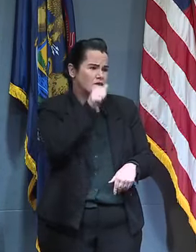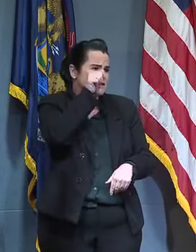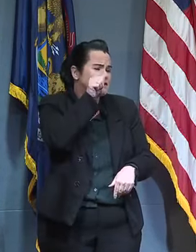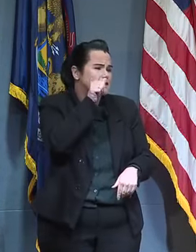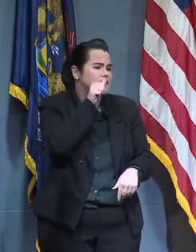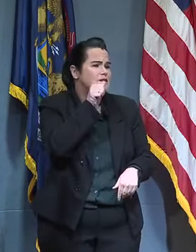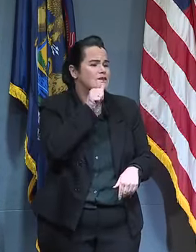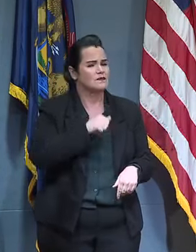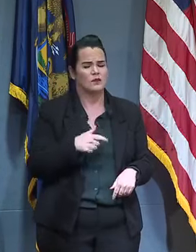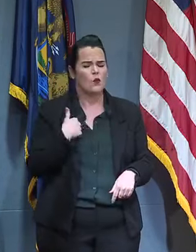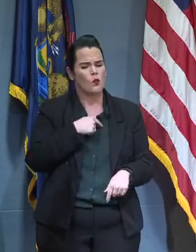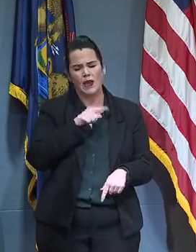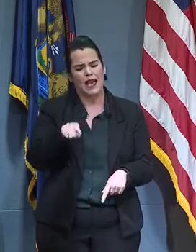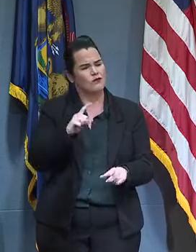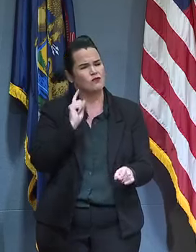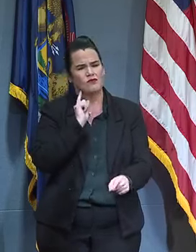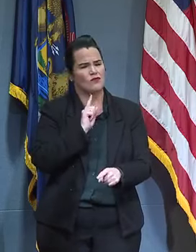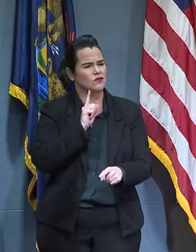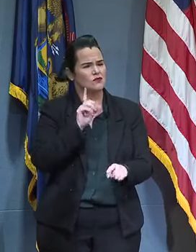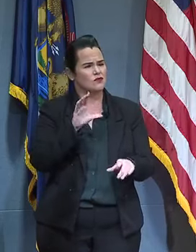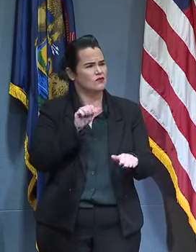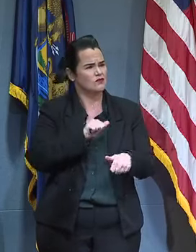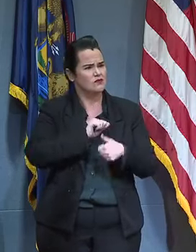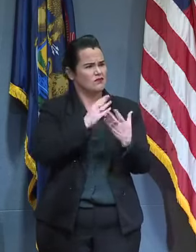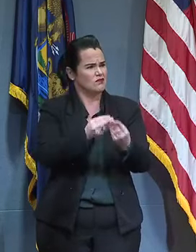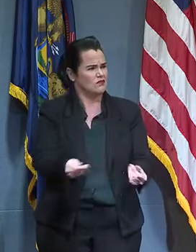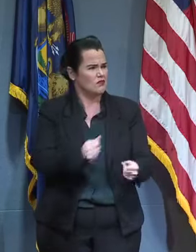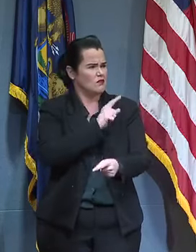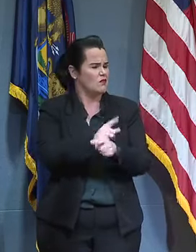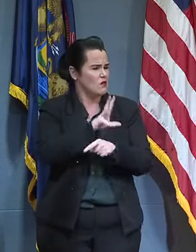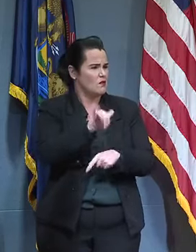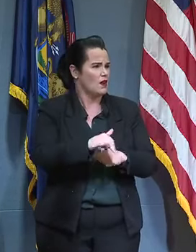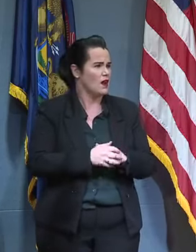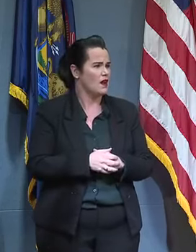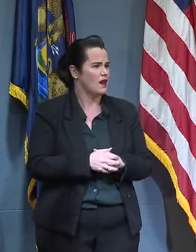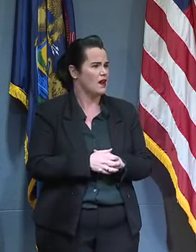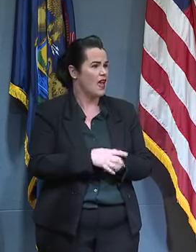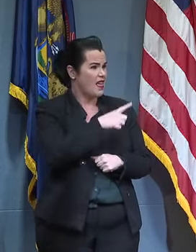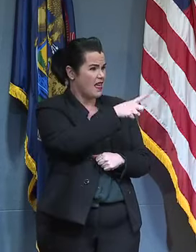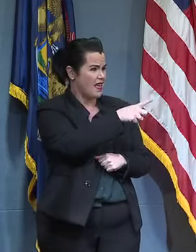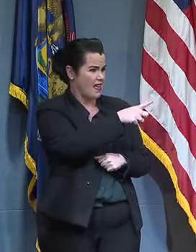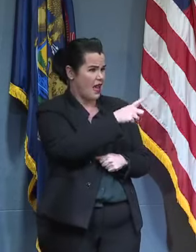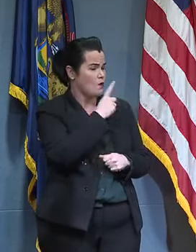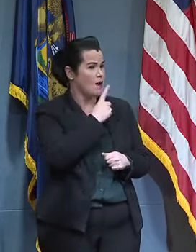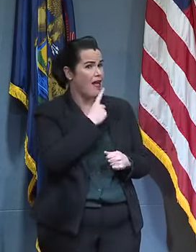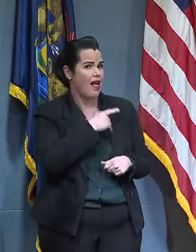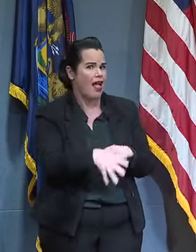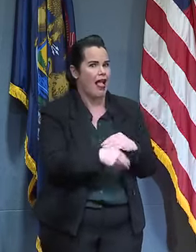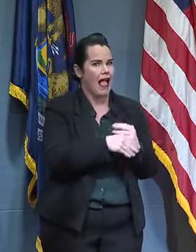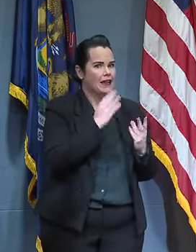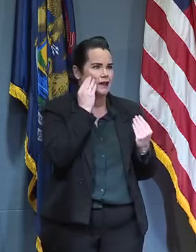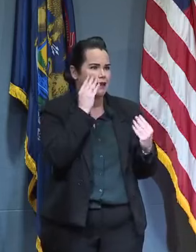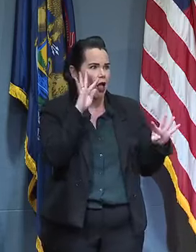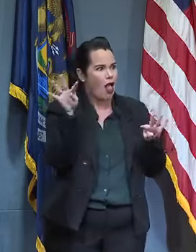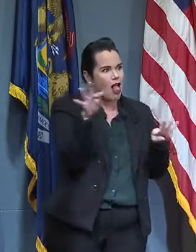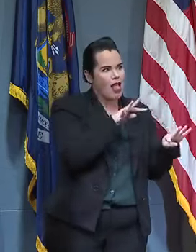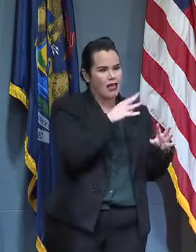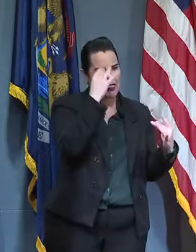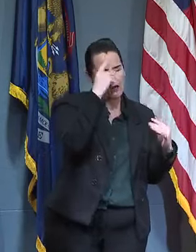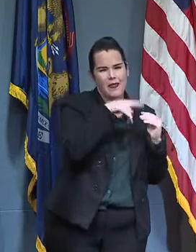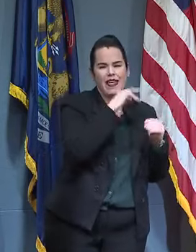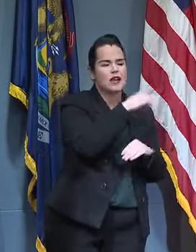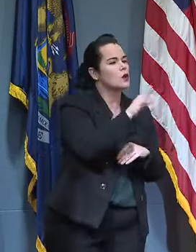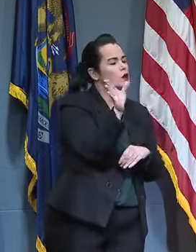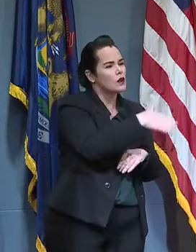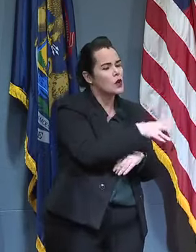I'm not going to feed into any of that other distraction, because this is where everything that I'm doing, all my energy, all my focus, is right